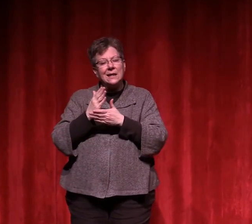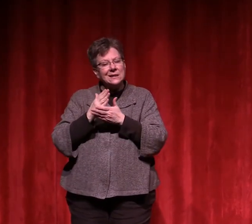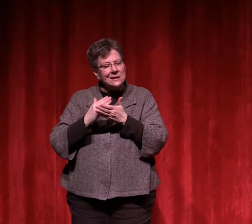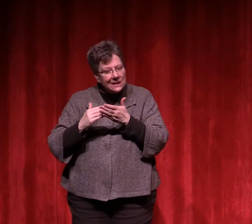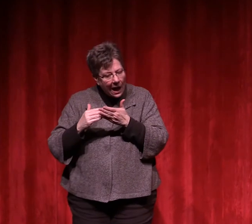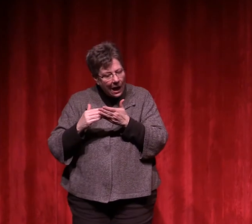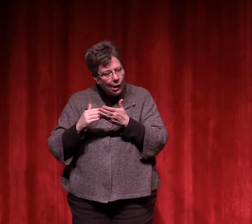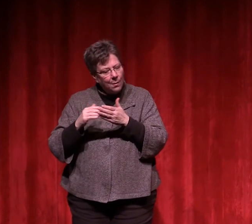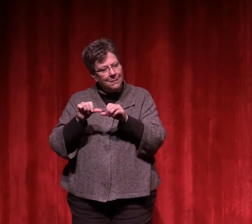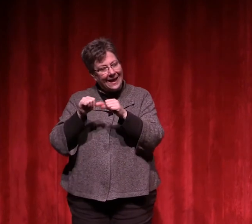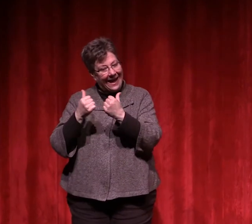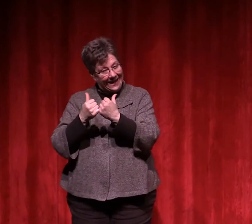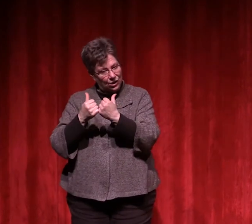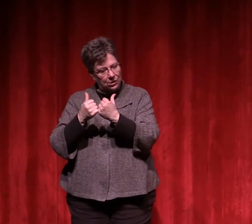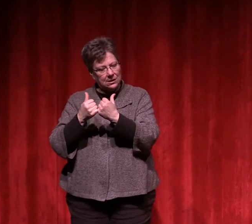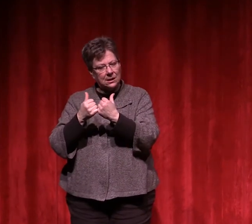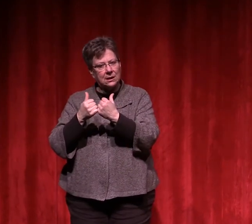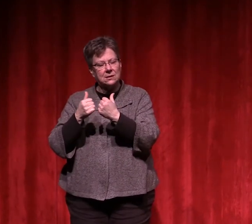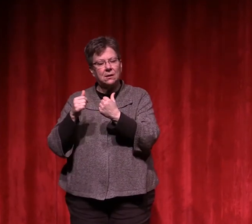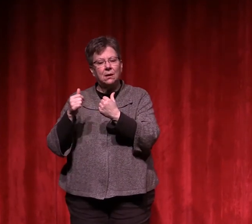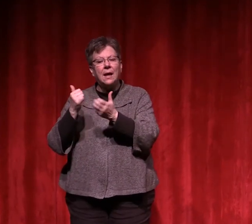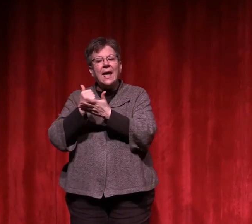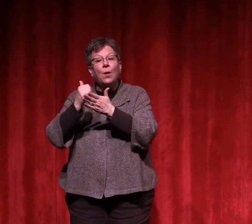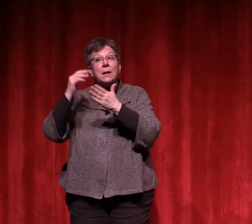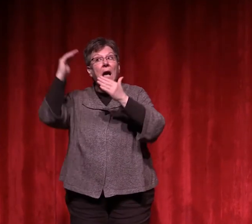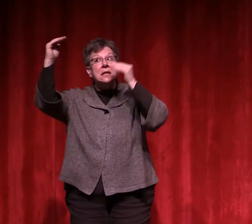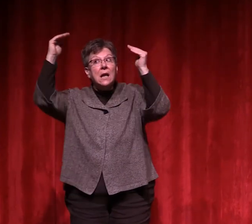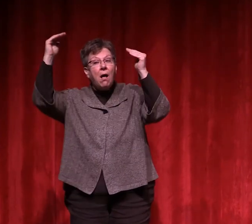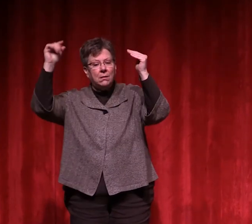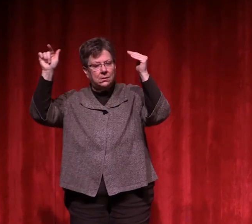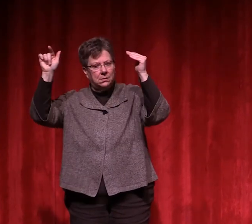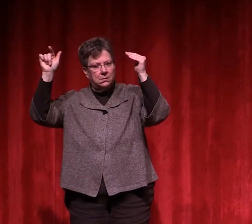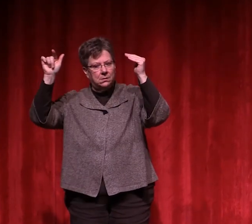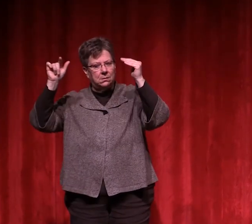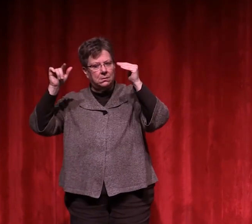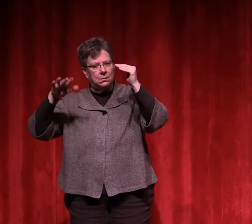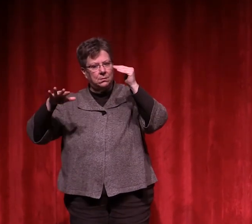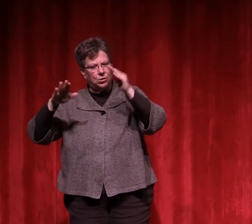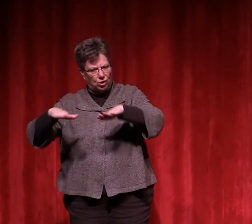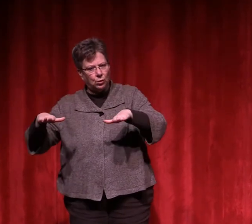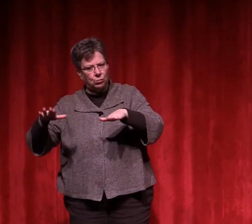adult children find their birth parents if the birth parents consented.